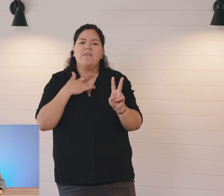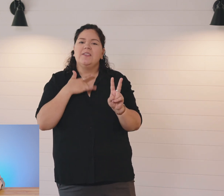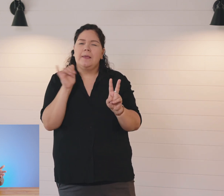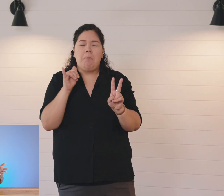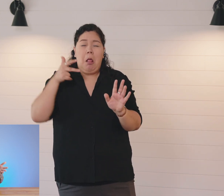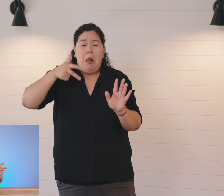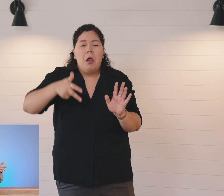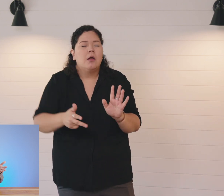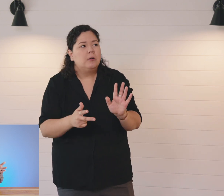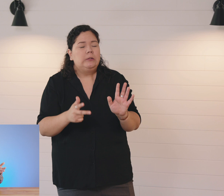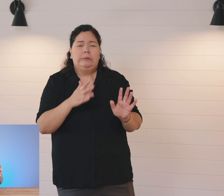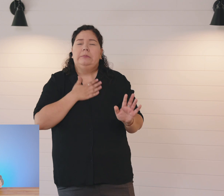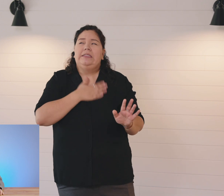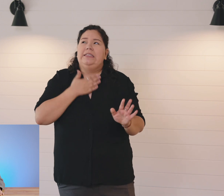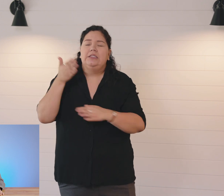So we wait.